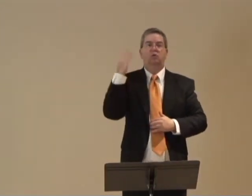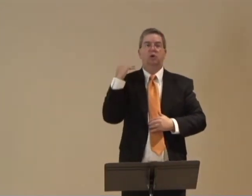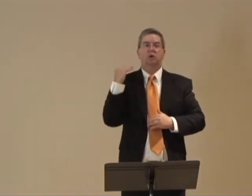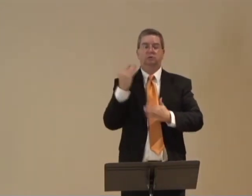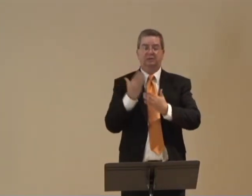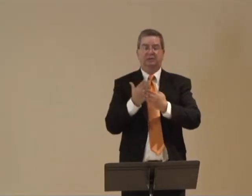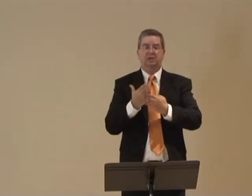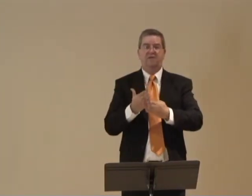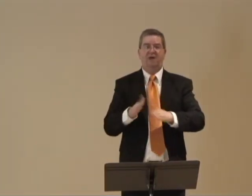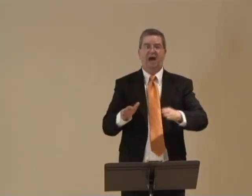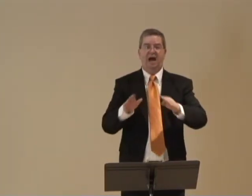land.